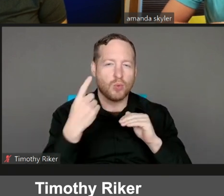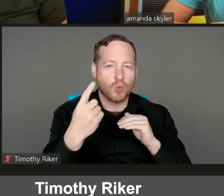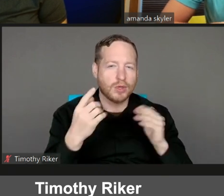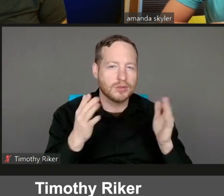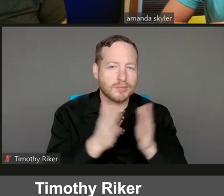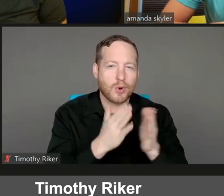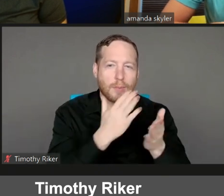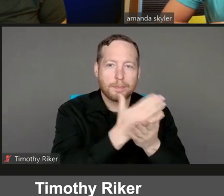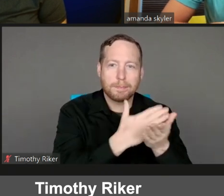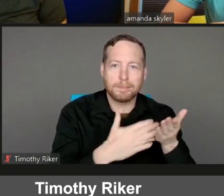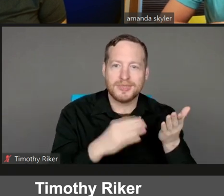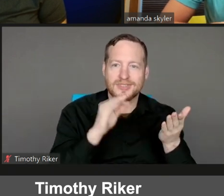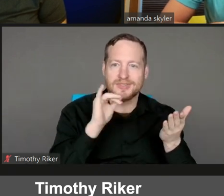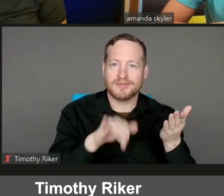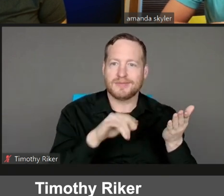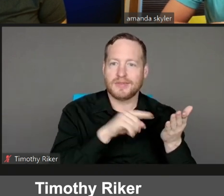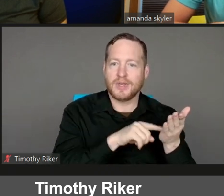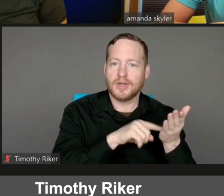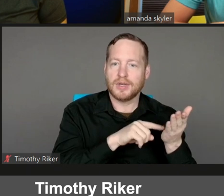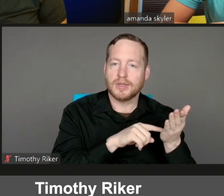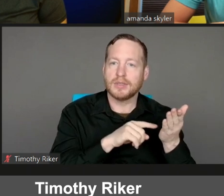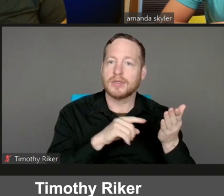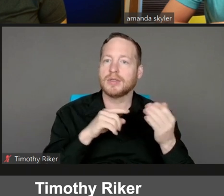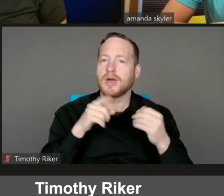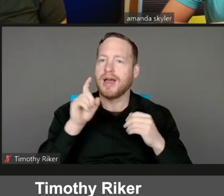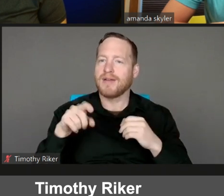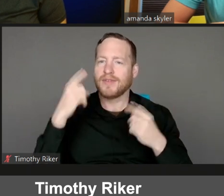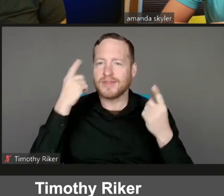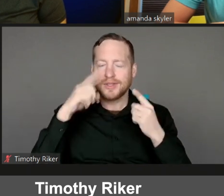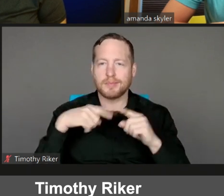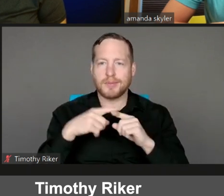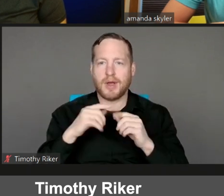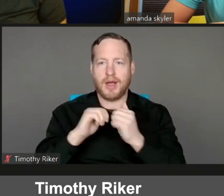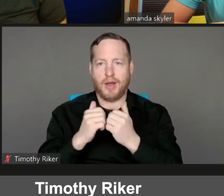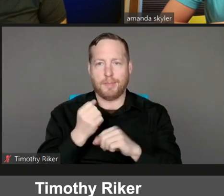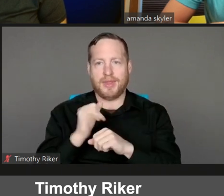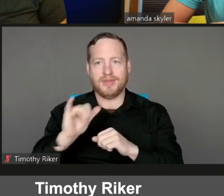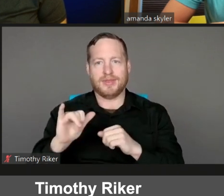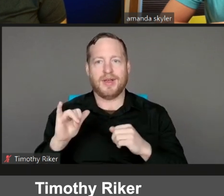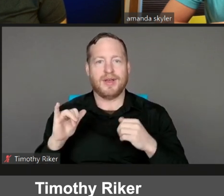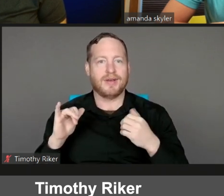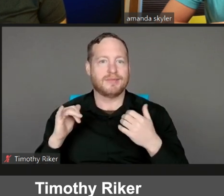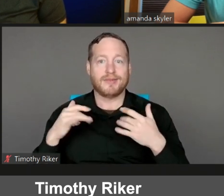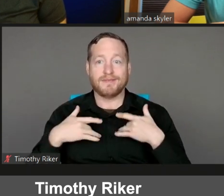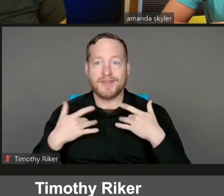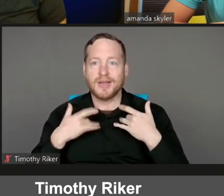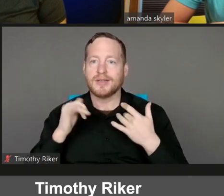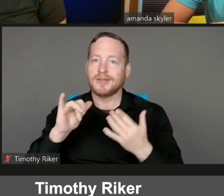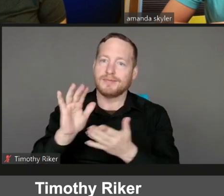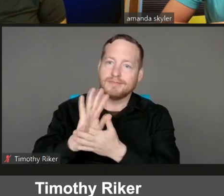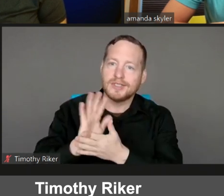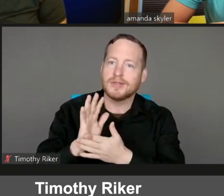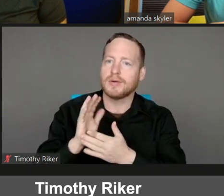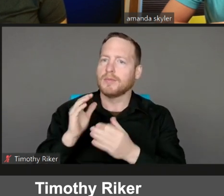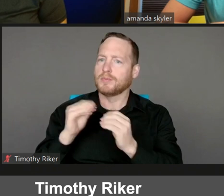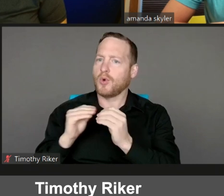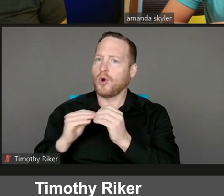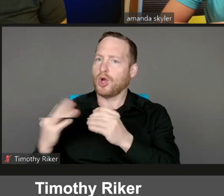just by providing them access to it which is really just a small part of the bigger picture when people